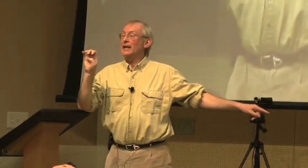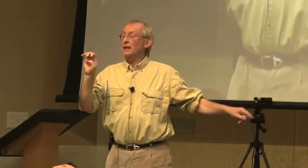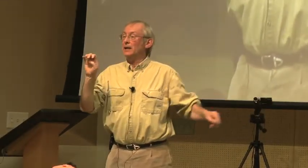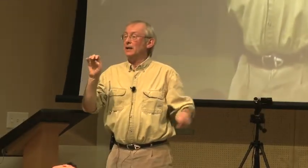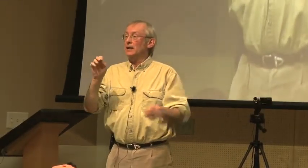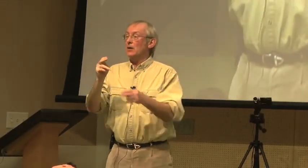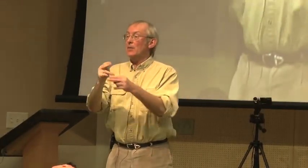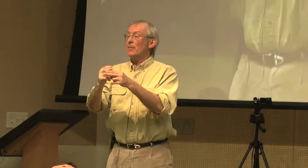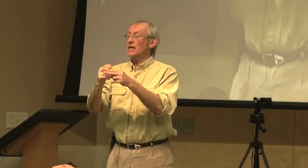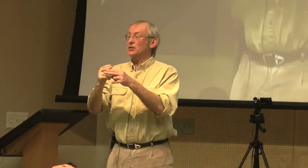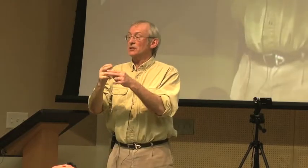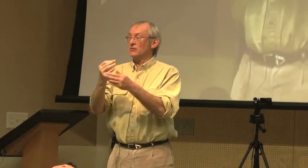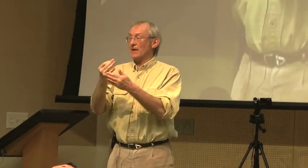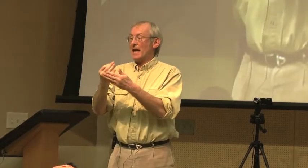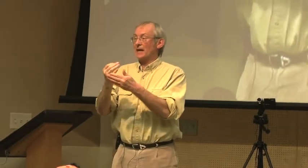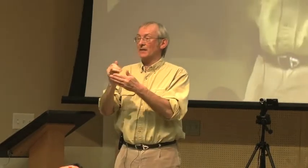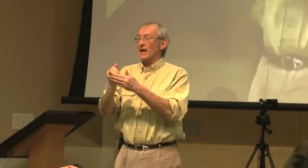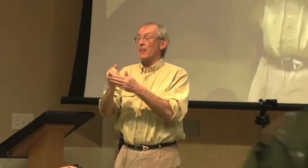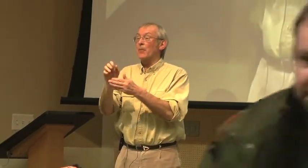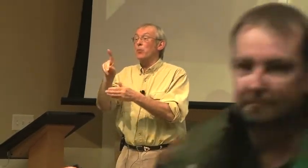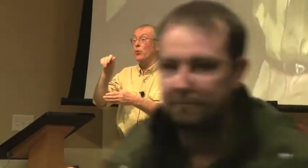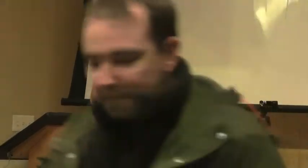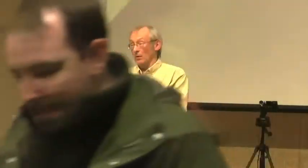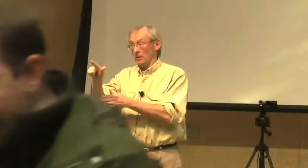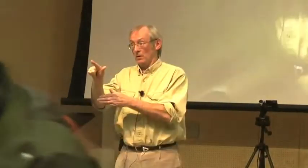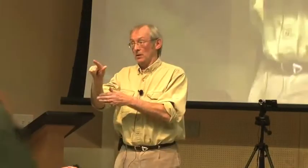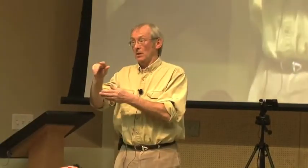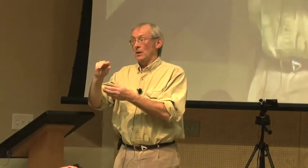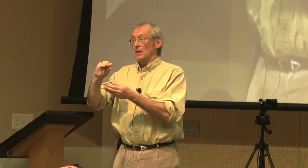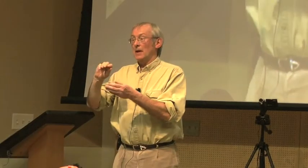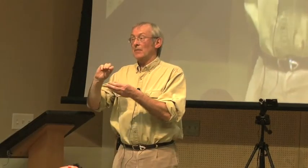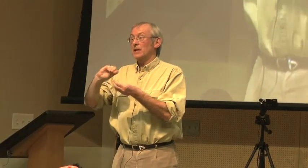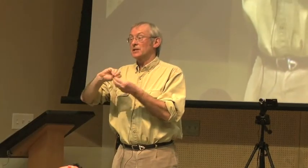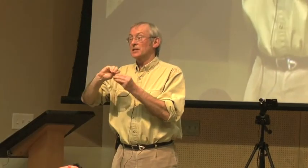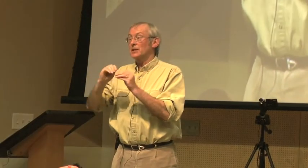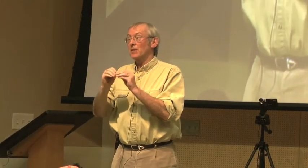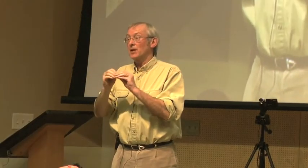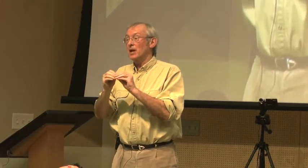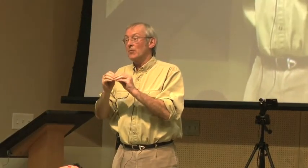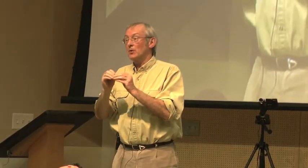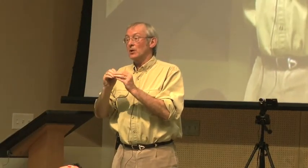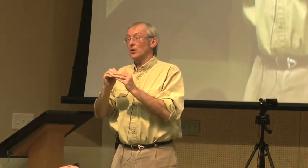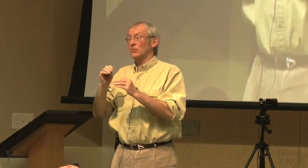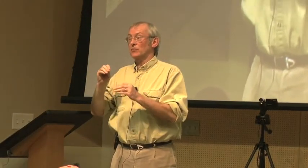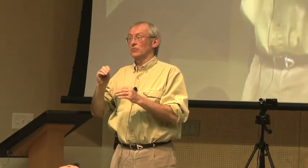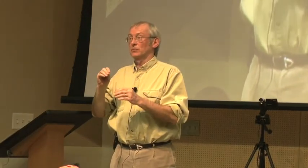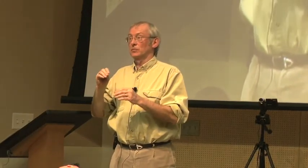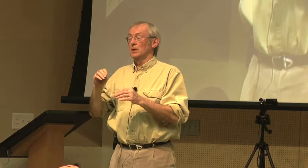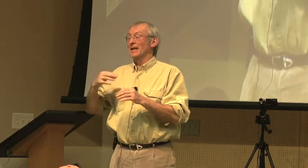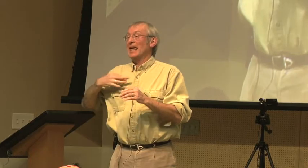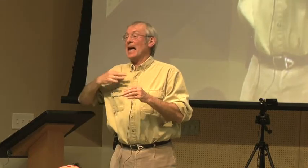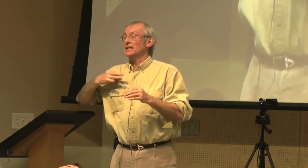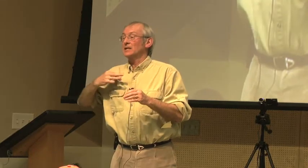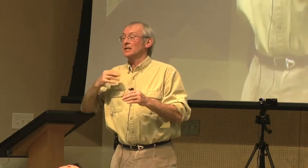Katie mentioned the fact that the pool, that means the number of candidates